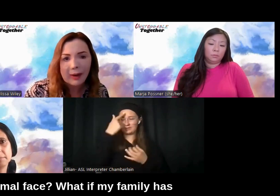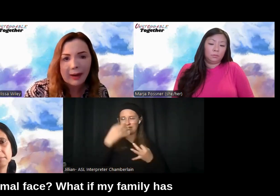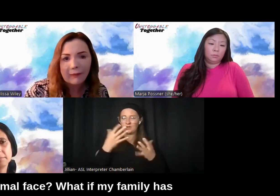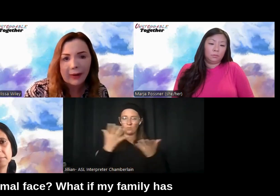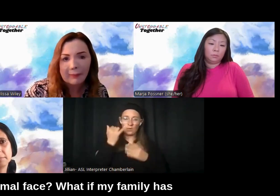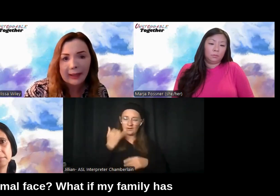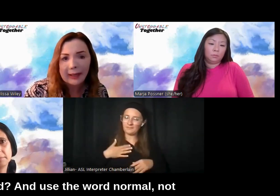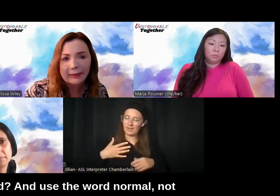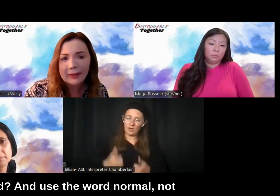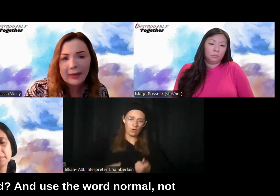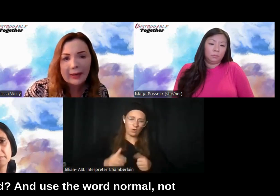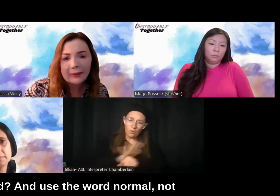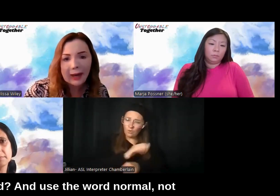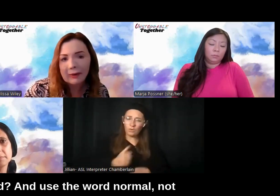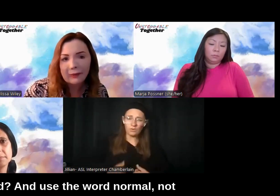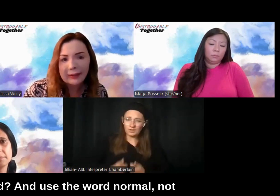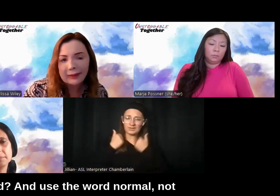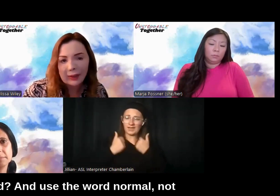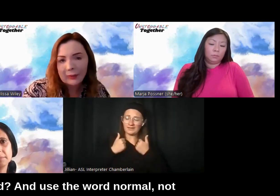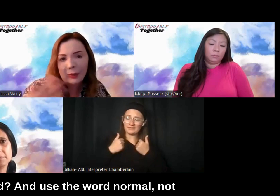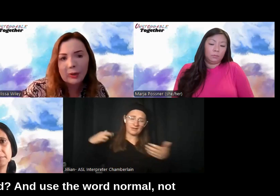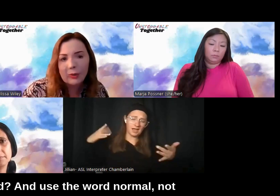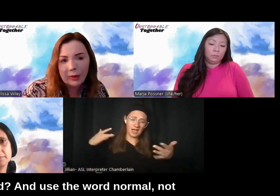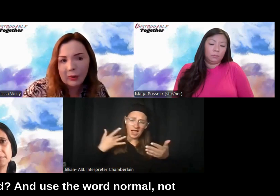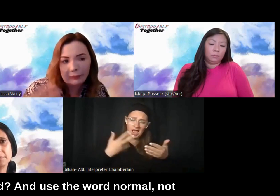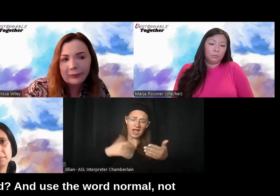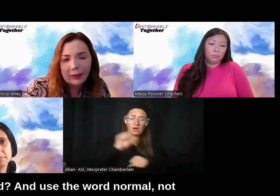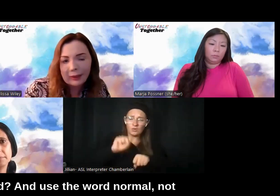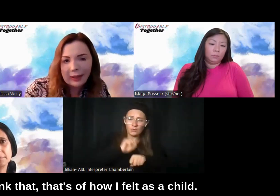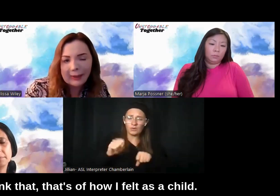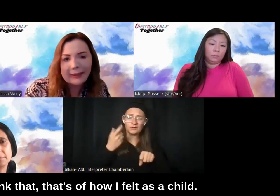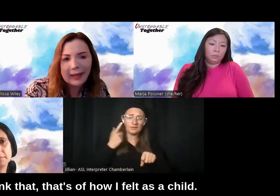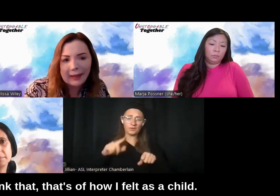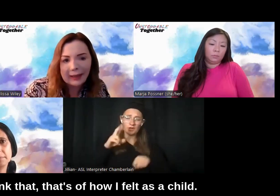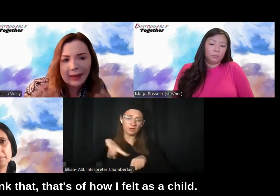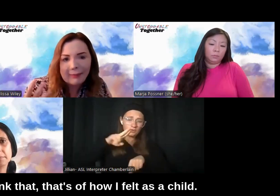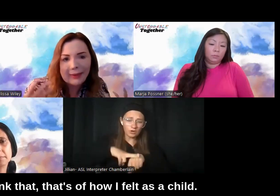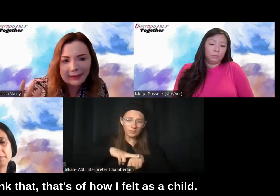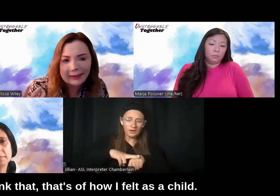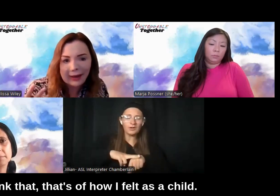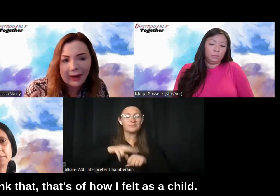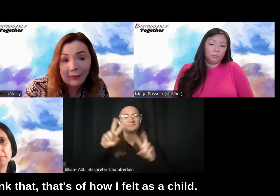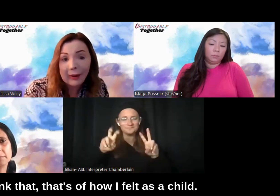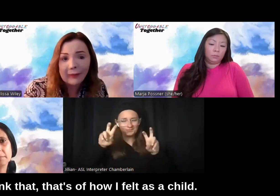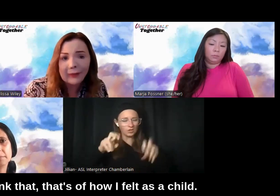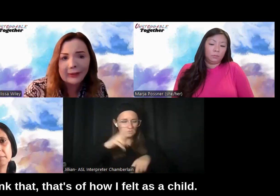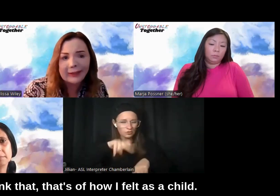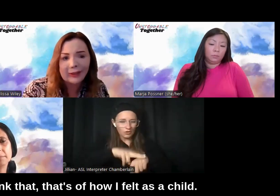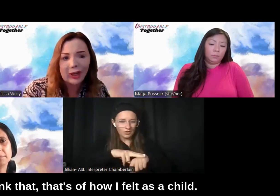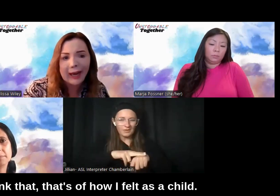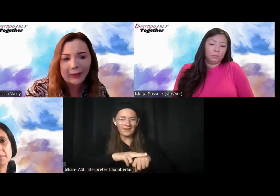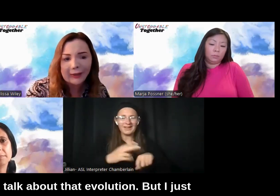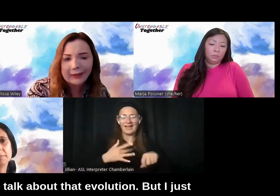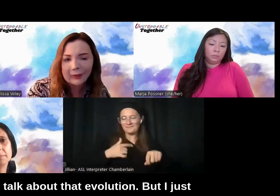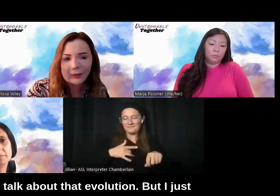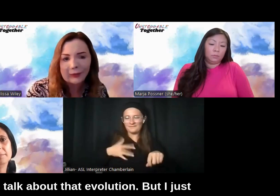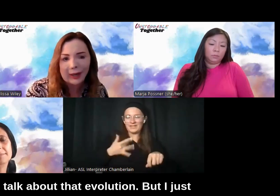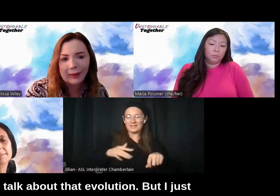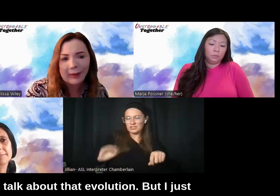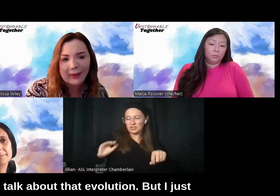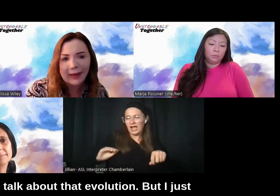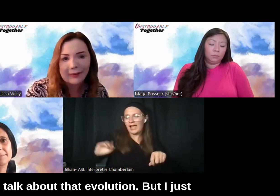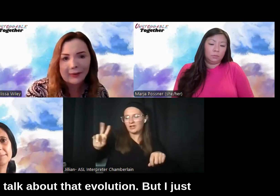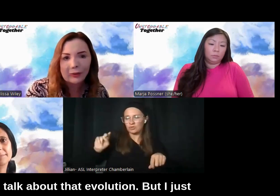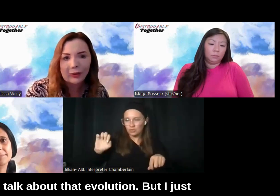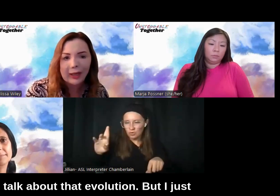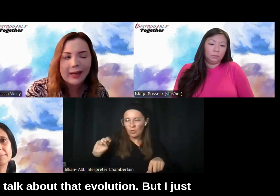What if my family has sacrificed? And I use the word normal, not because I think that, but that's because how I felt as a child. And so also talk